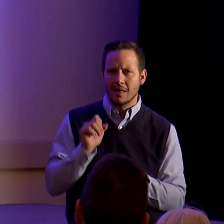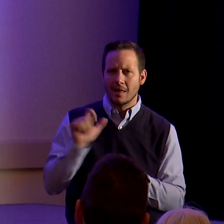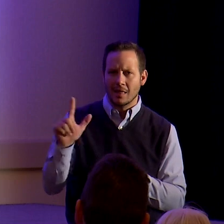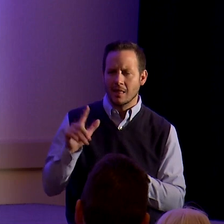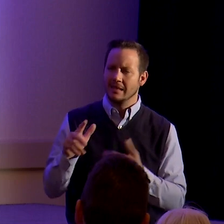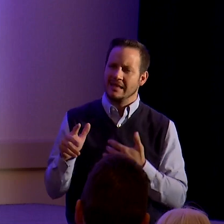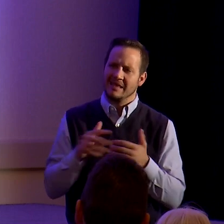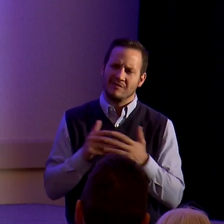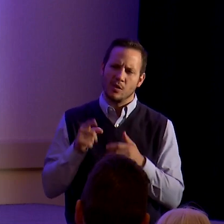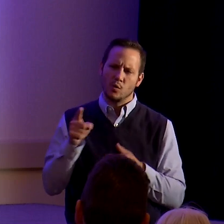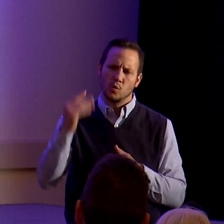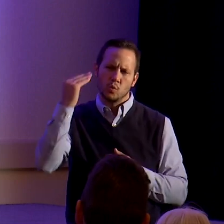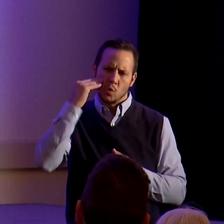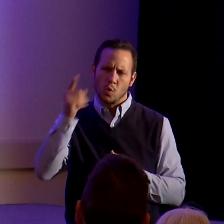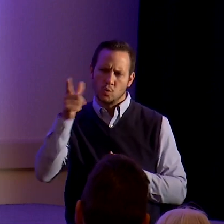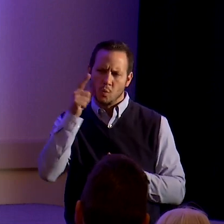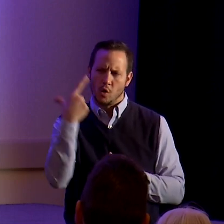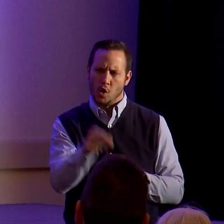know you're going."